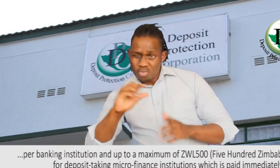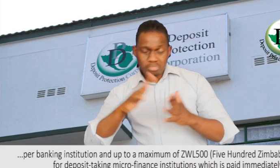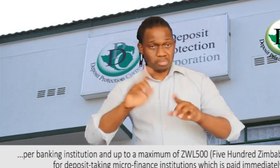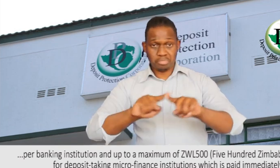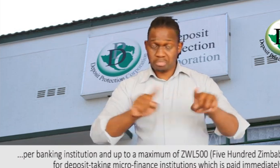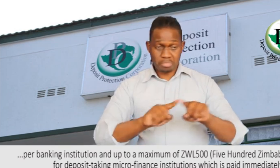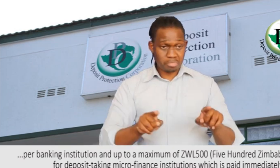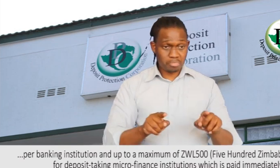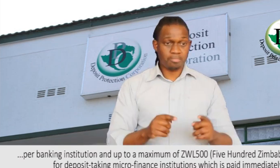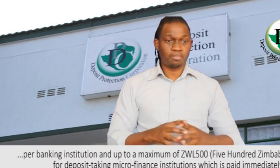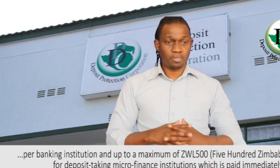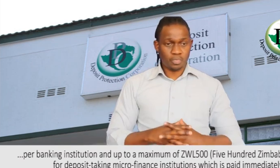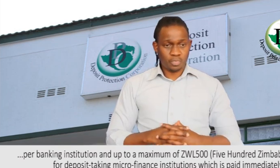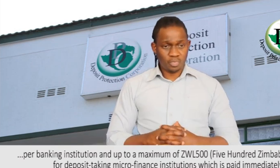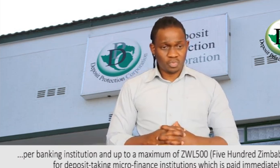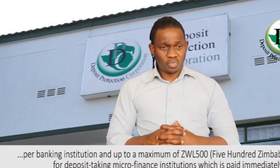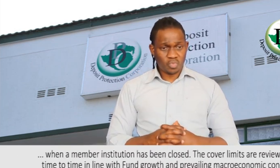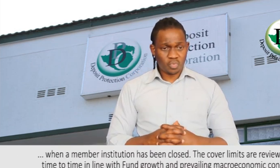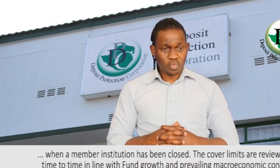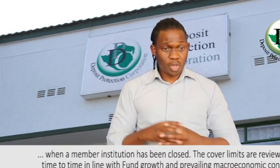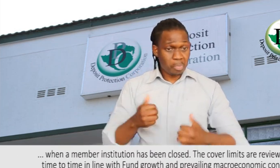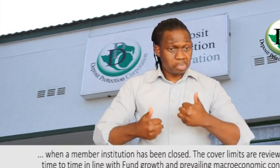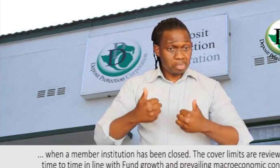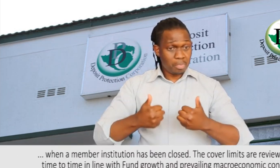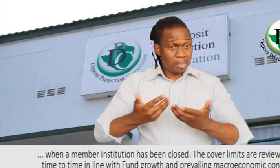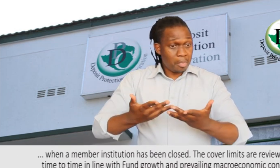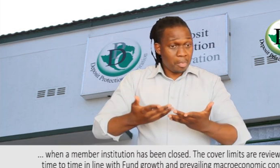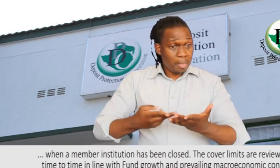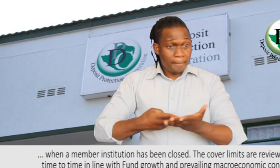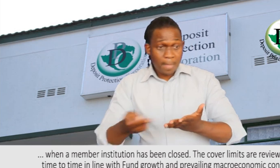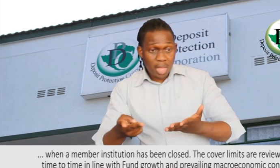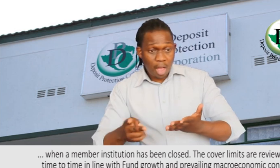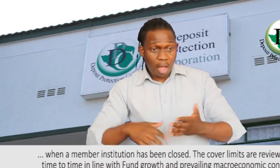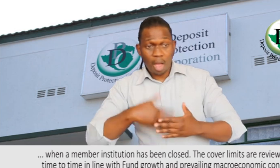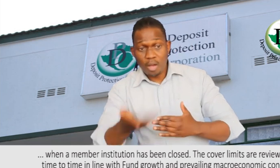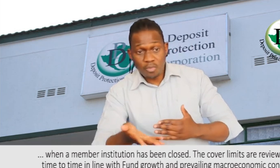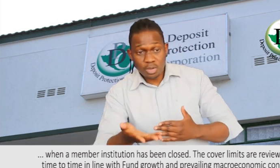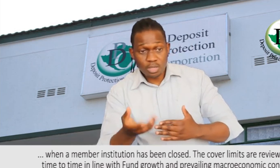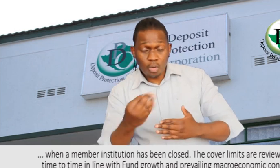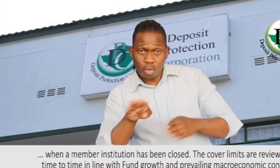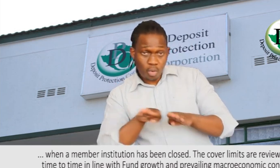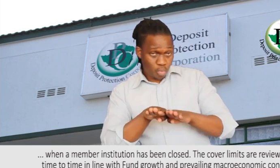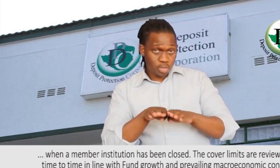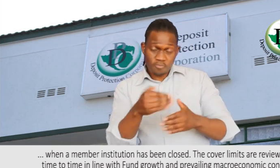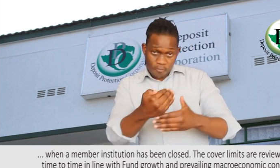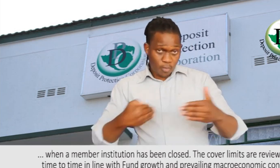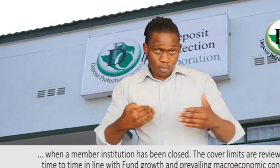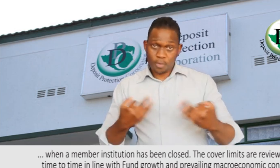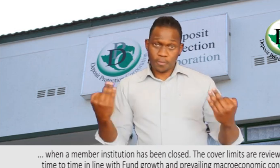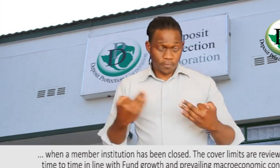immediately when a member institution has been closed. The cover limits are reviewed from time to time in line with fund growth and